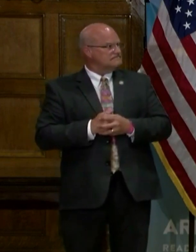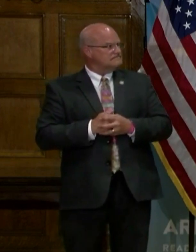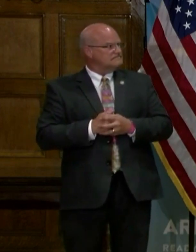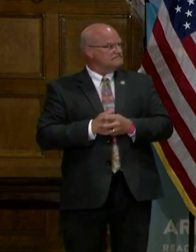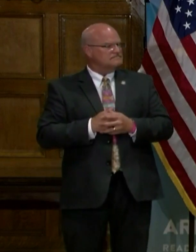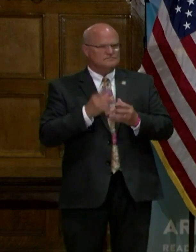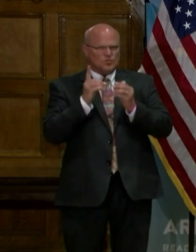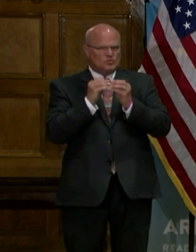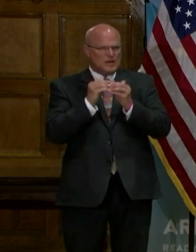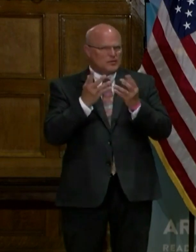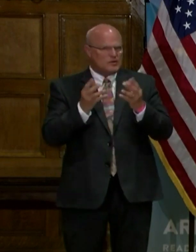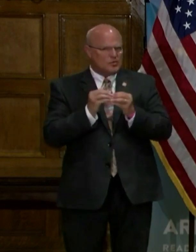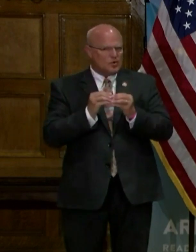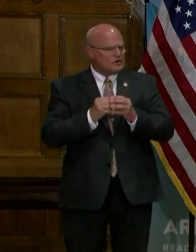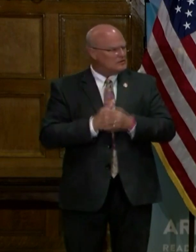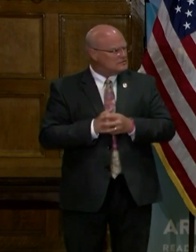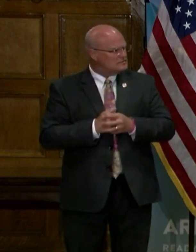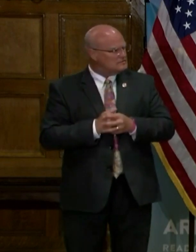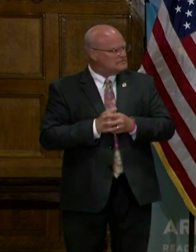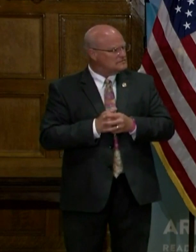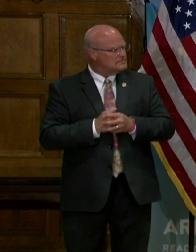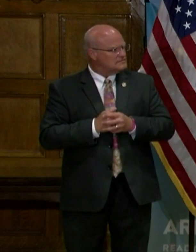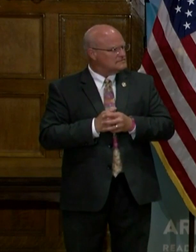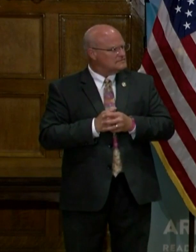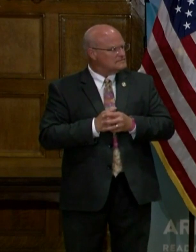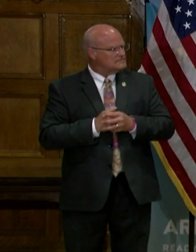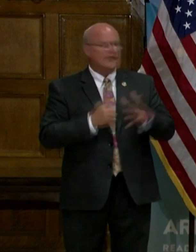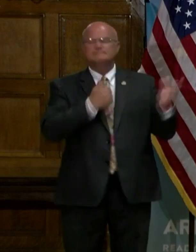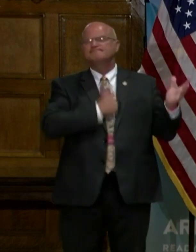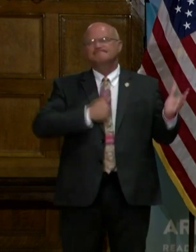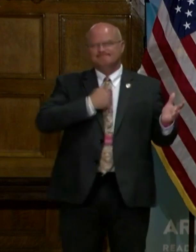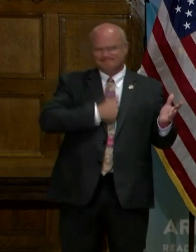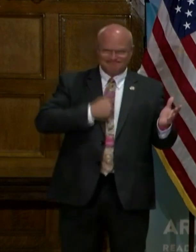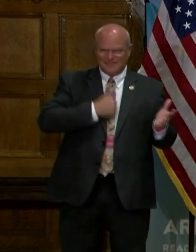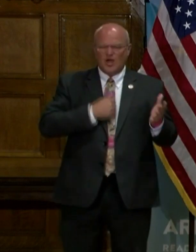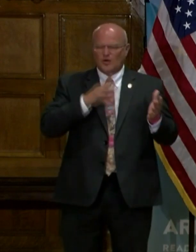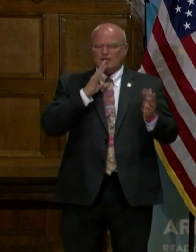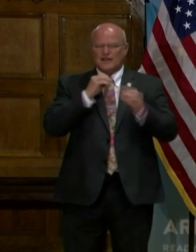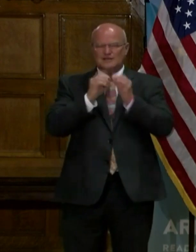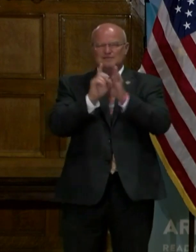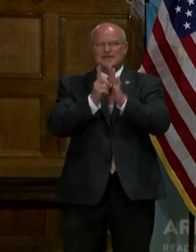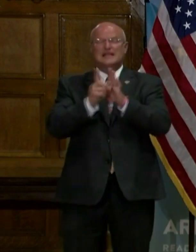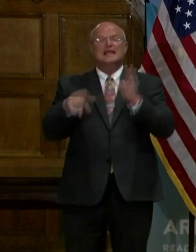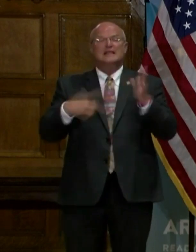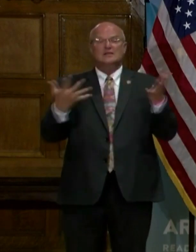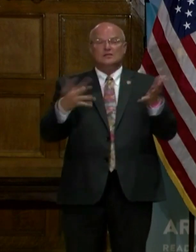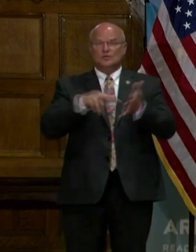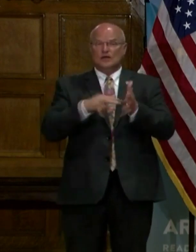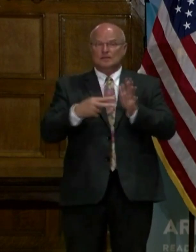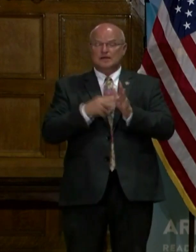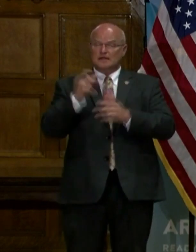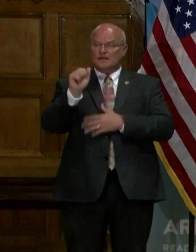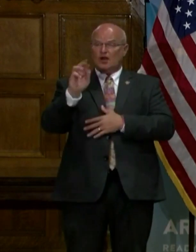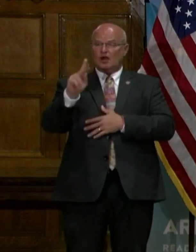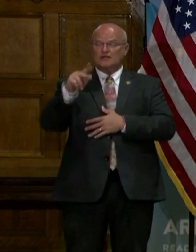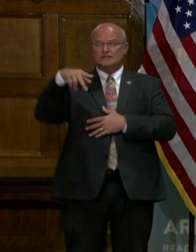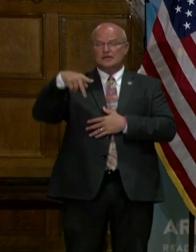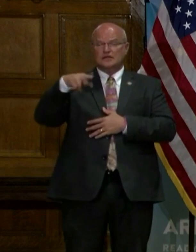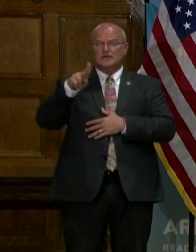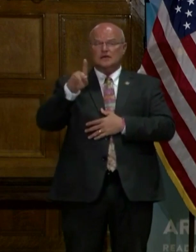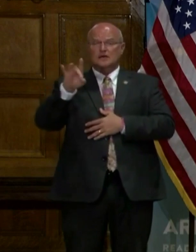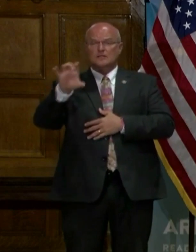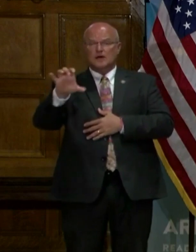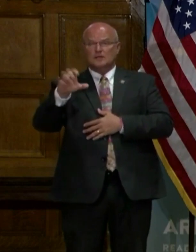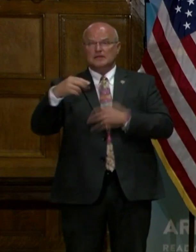well, maybe there's one more before then. So I apologize, we'll get to that. This is what I was talking about, the Arkansas Public Health